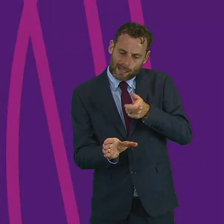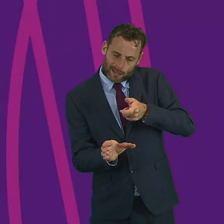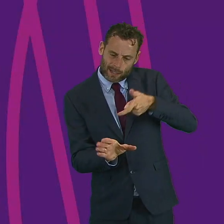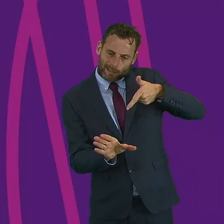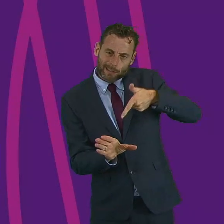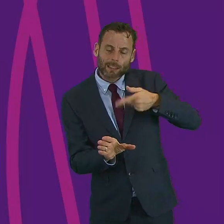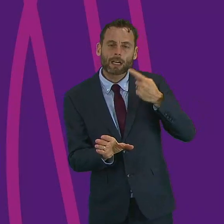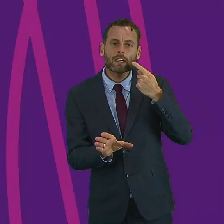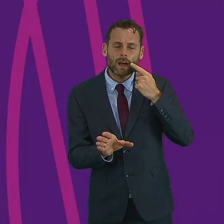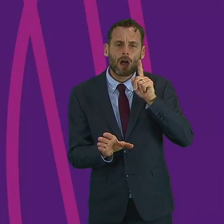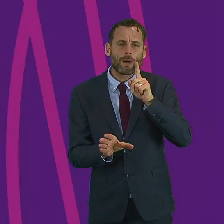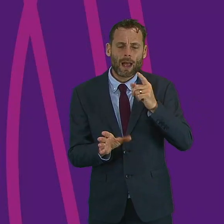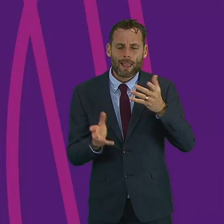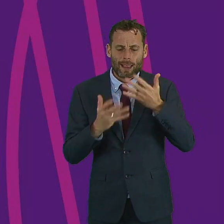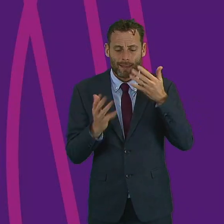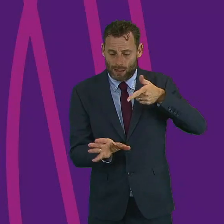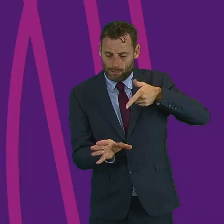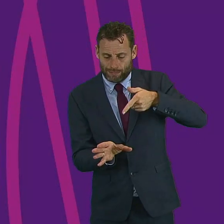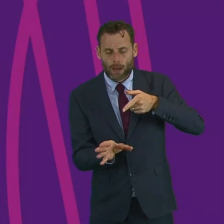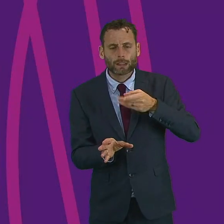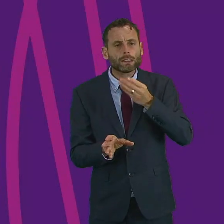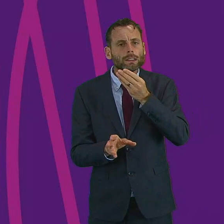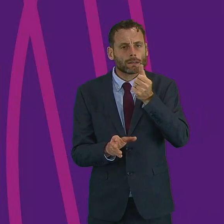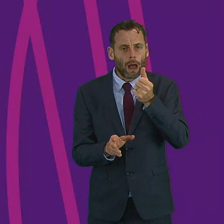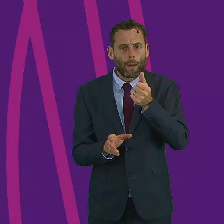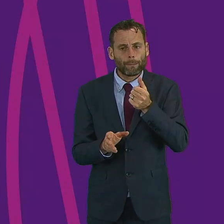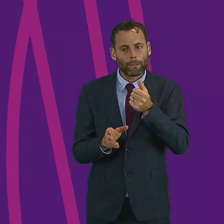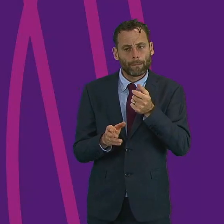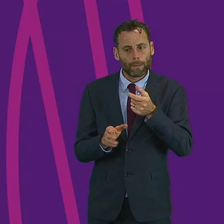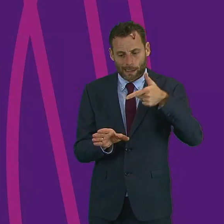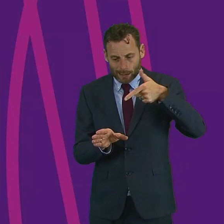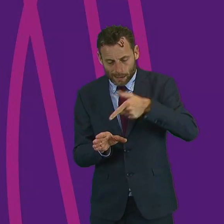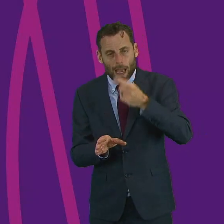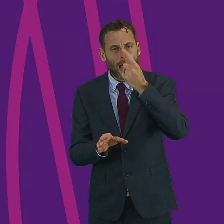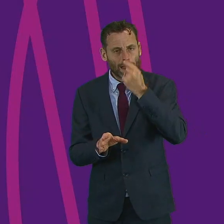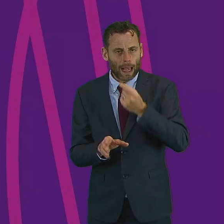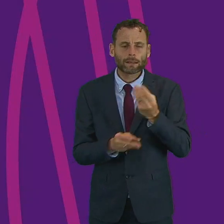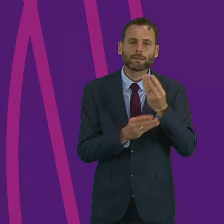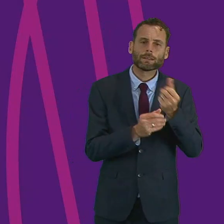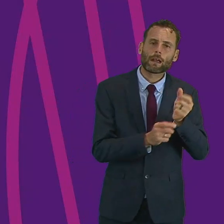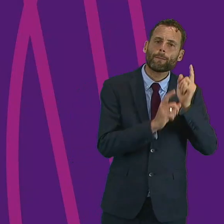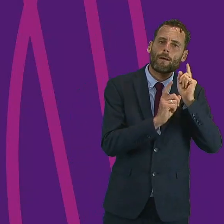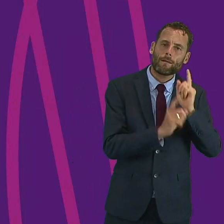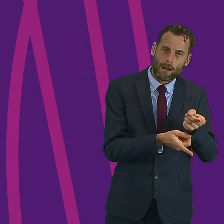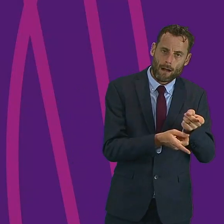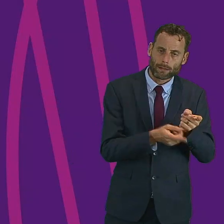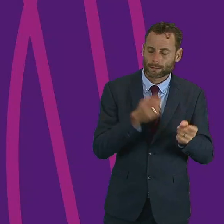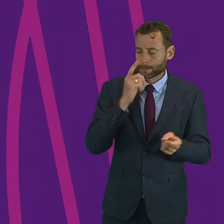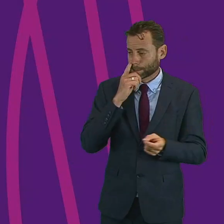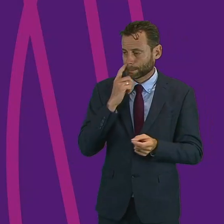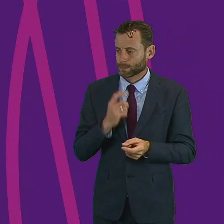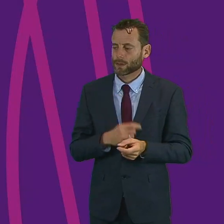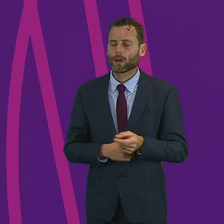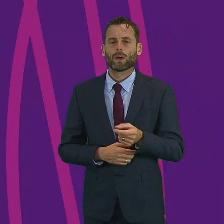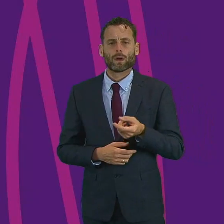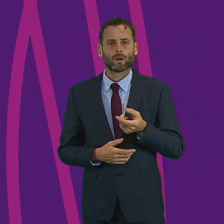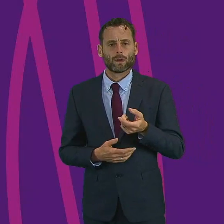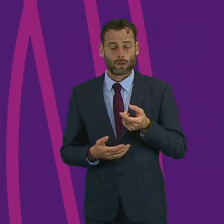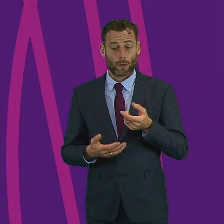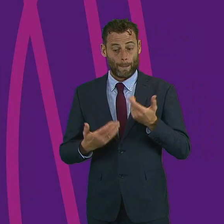patient sat in the same chair, in the same room, receiving the same treatment, she could. The Chief Dental Officer noted that from